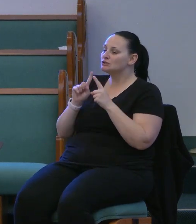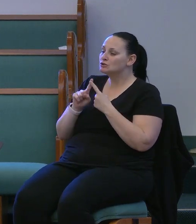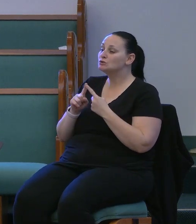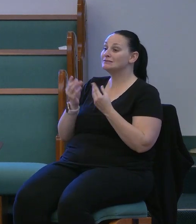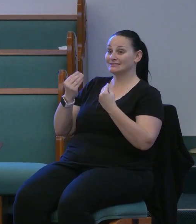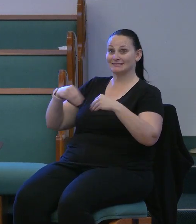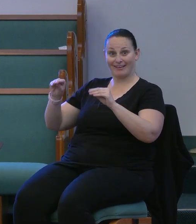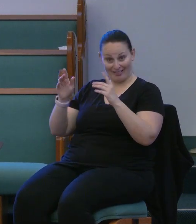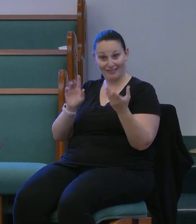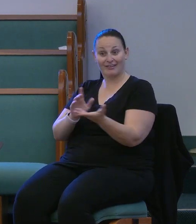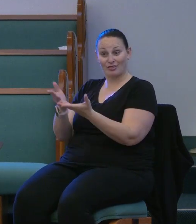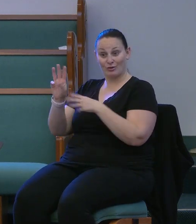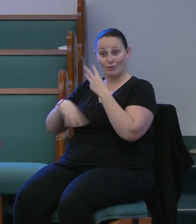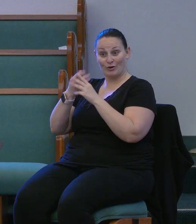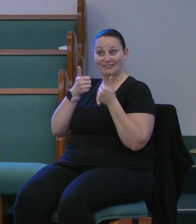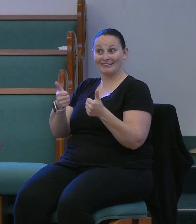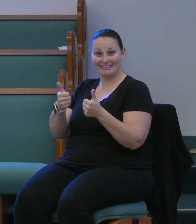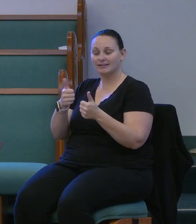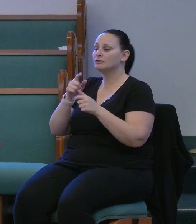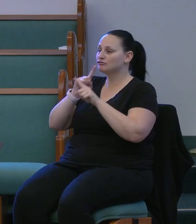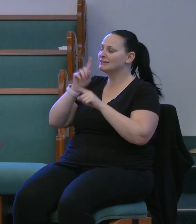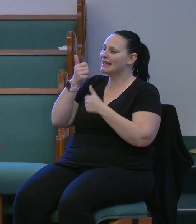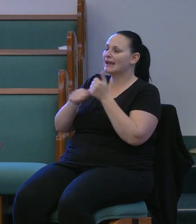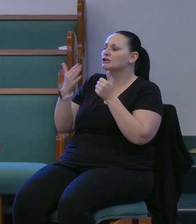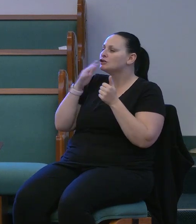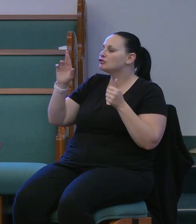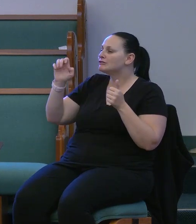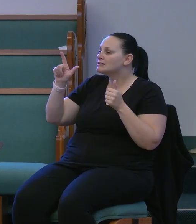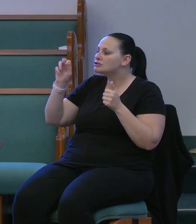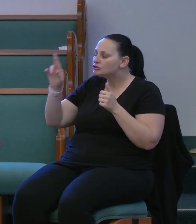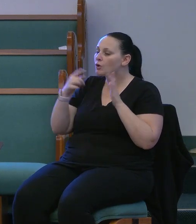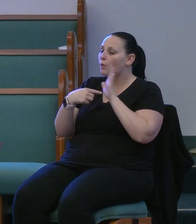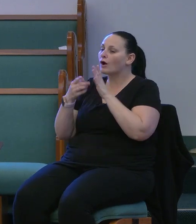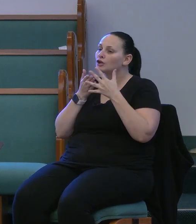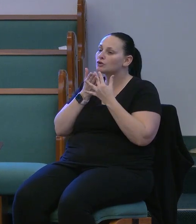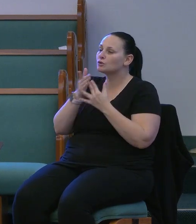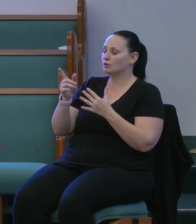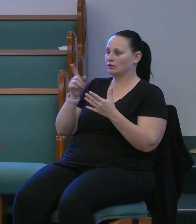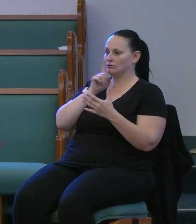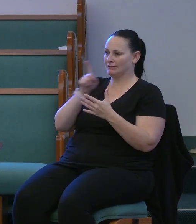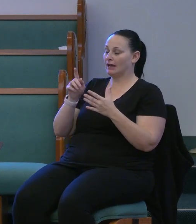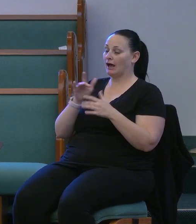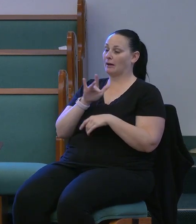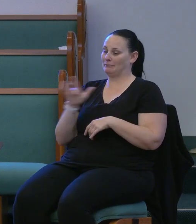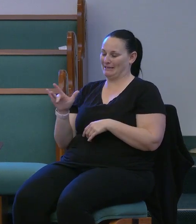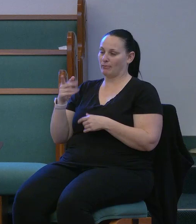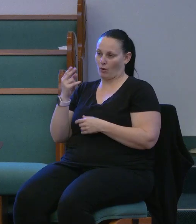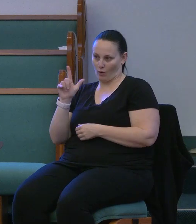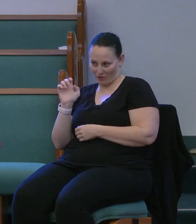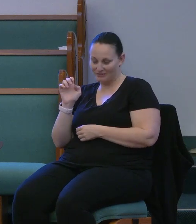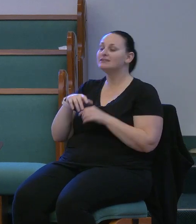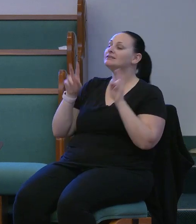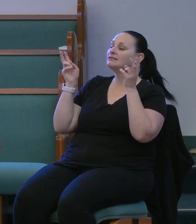the world. Any decent realtor walking you through a real bleep hole chirps